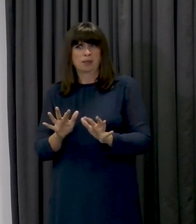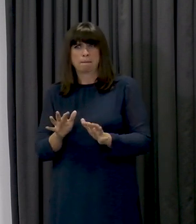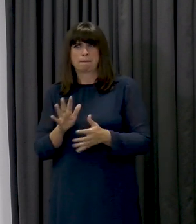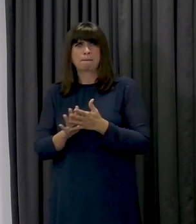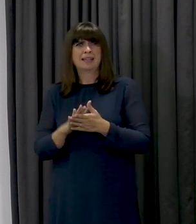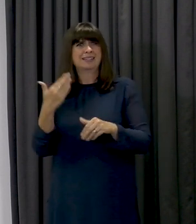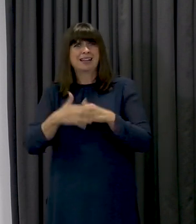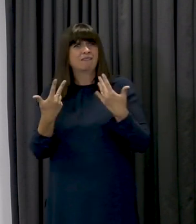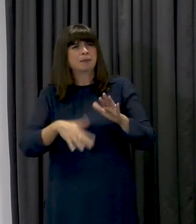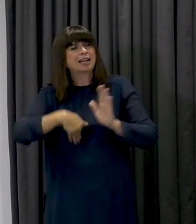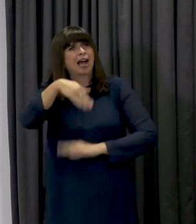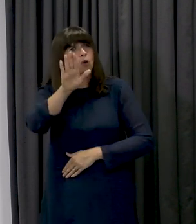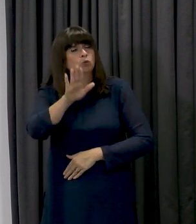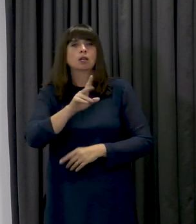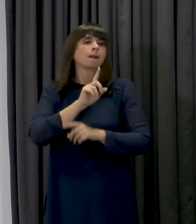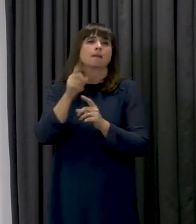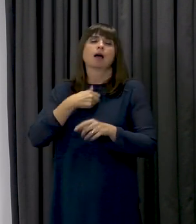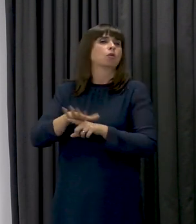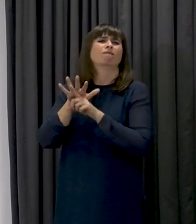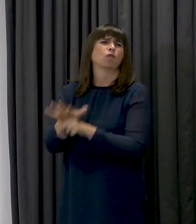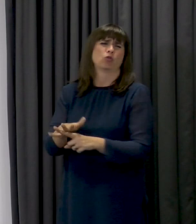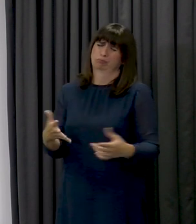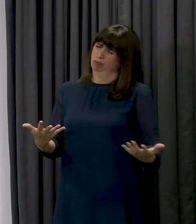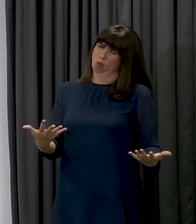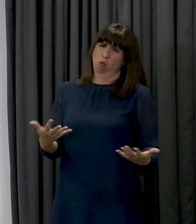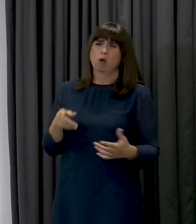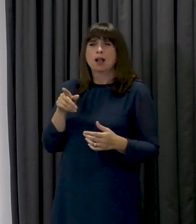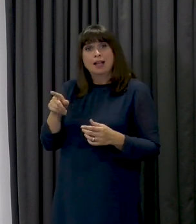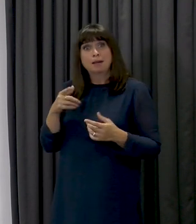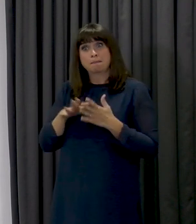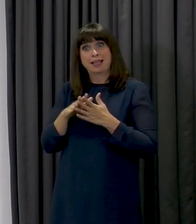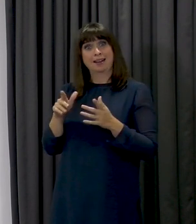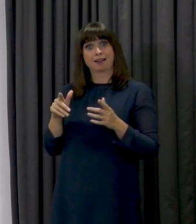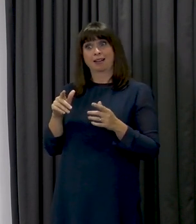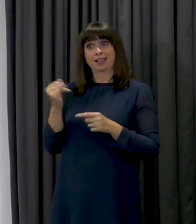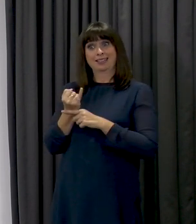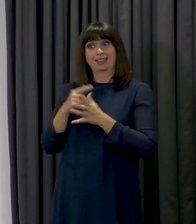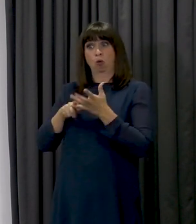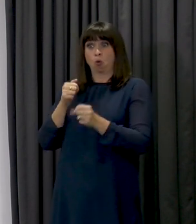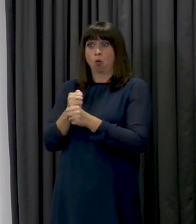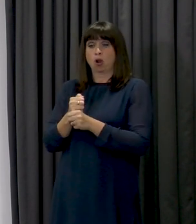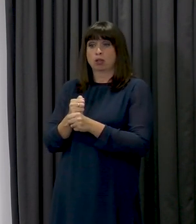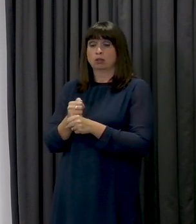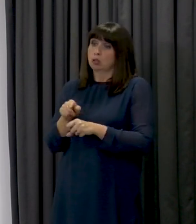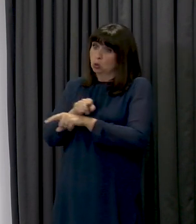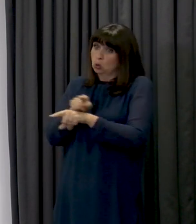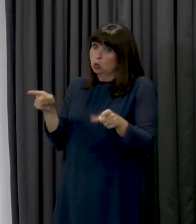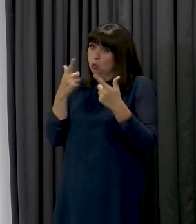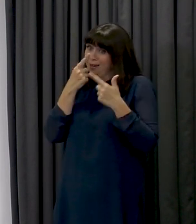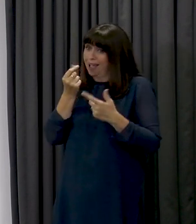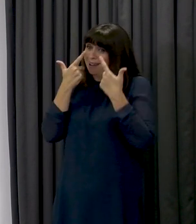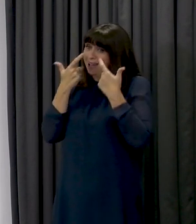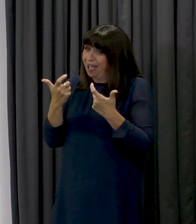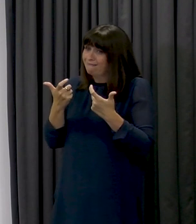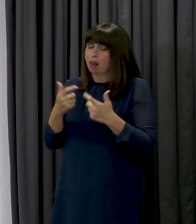it's right for them, we want to go on supporting them in making more precautionary decisions, because that's